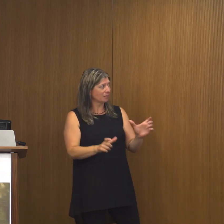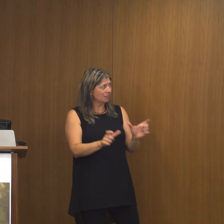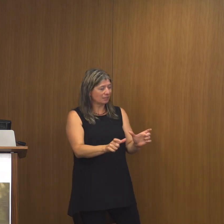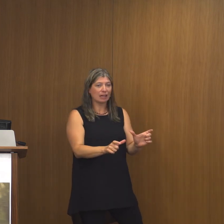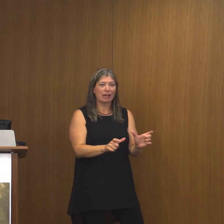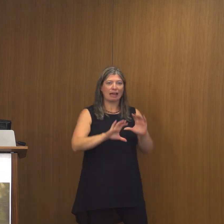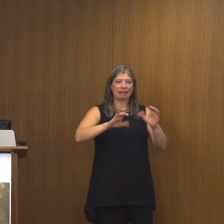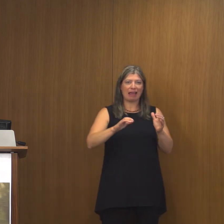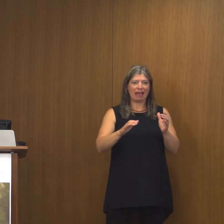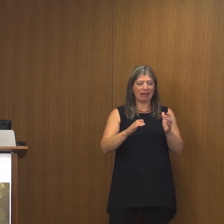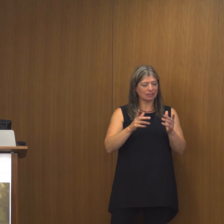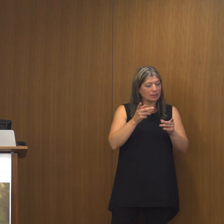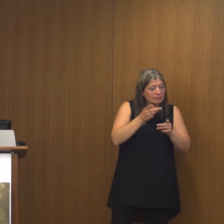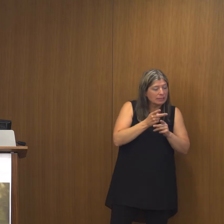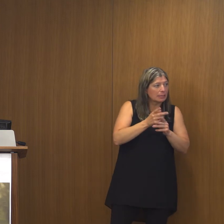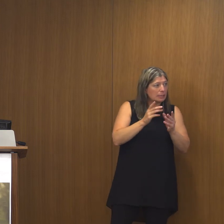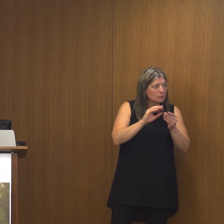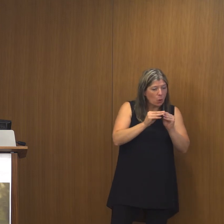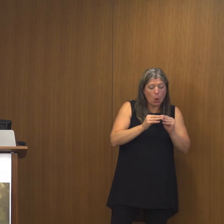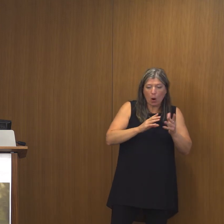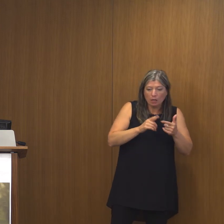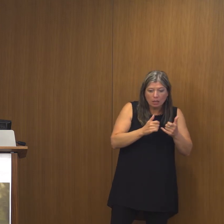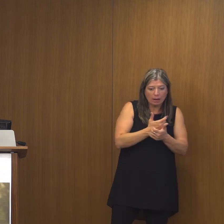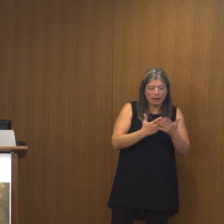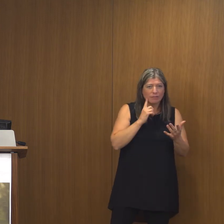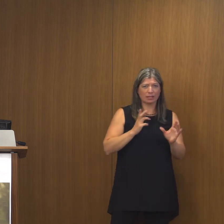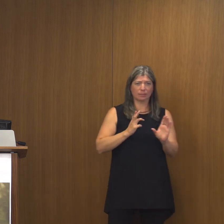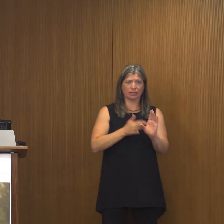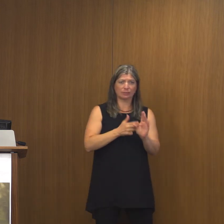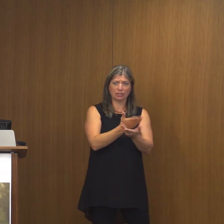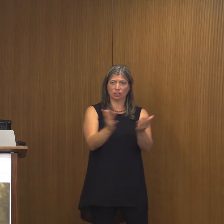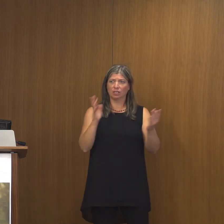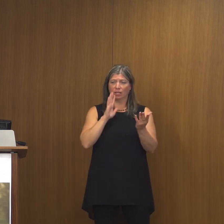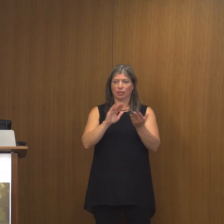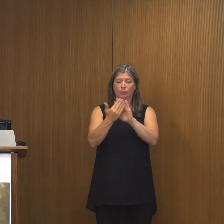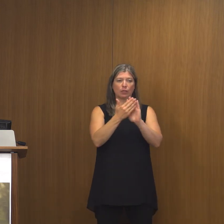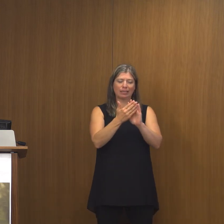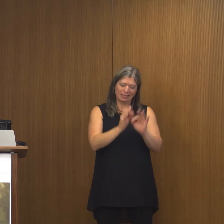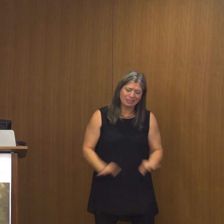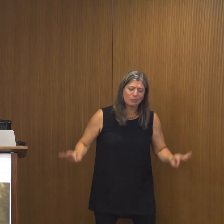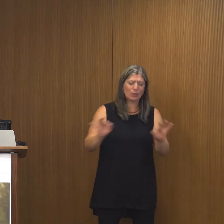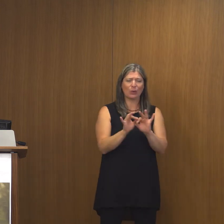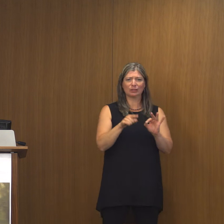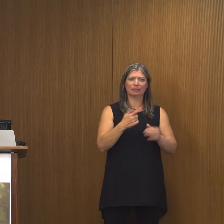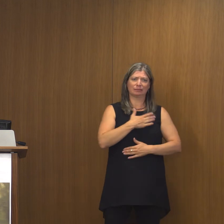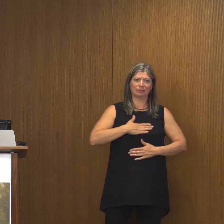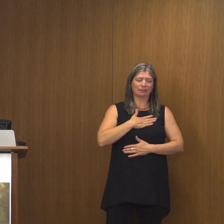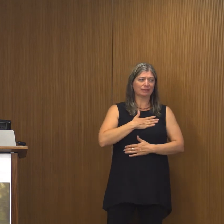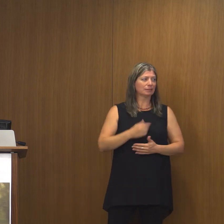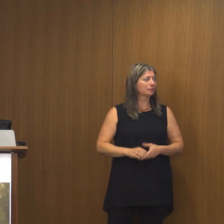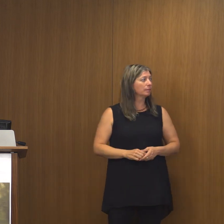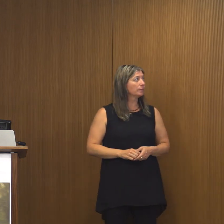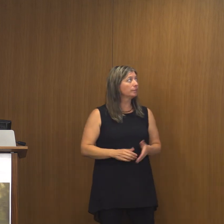equipment sometimes lacking adaptations, and supports to participate in leisure in the community. Last but not least,